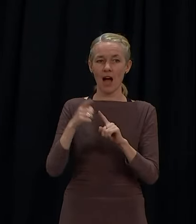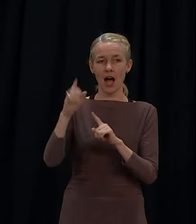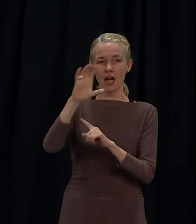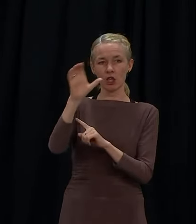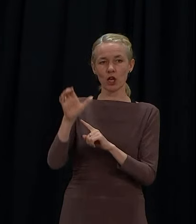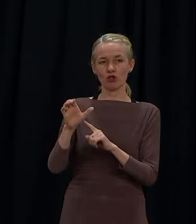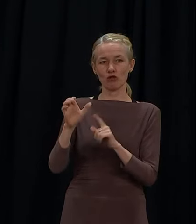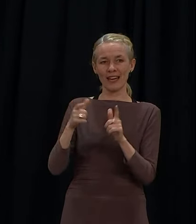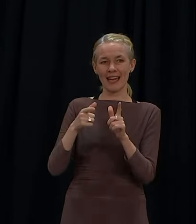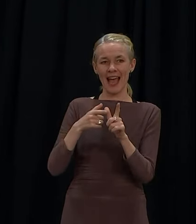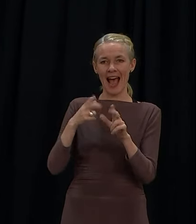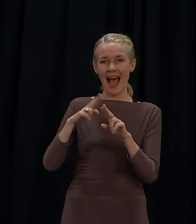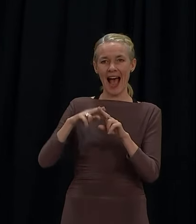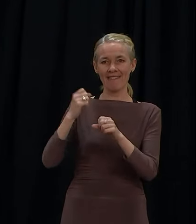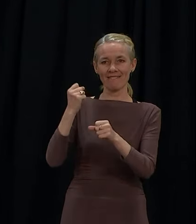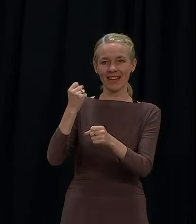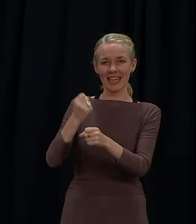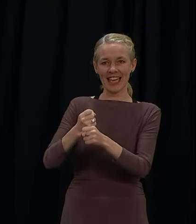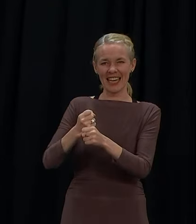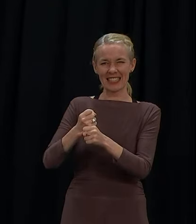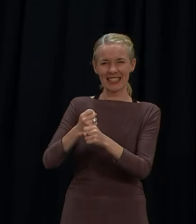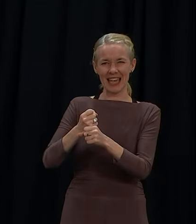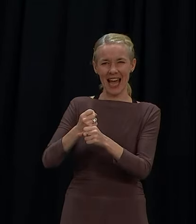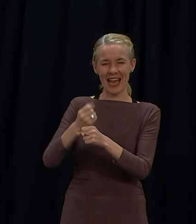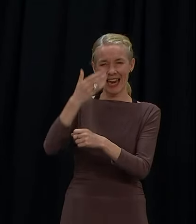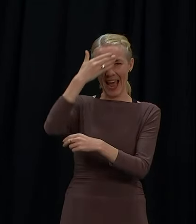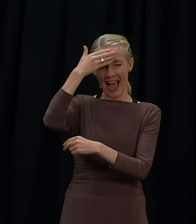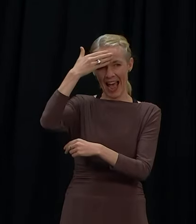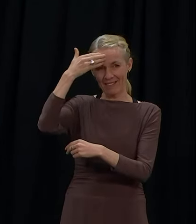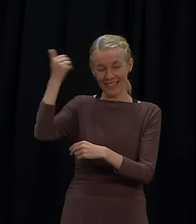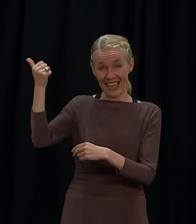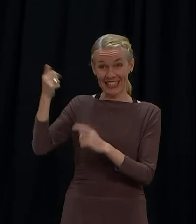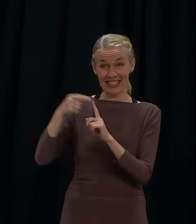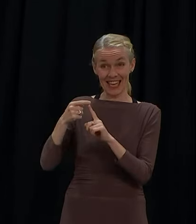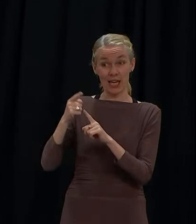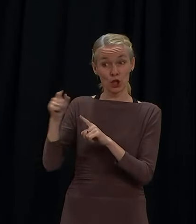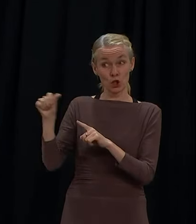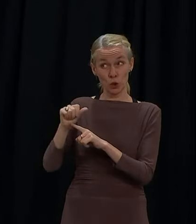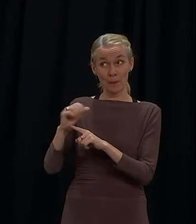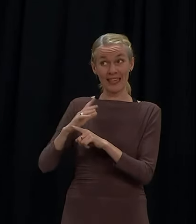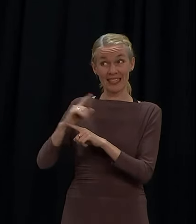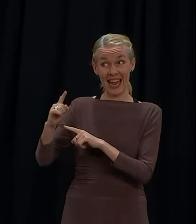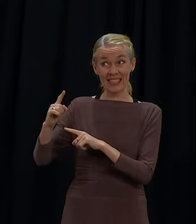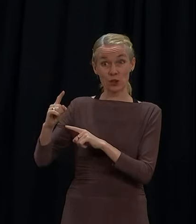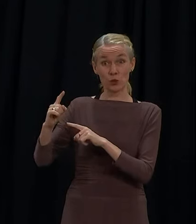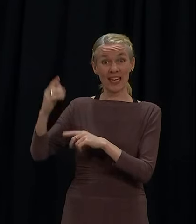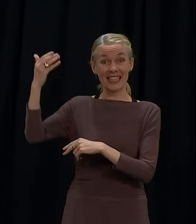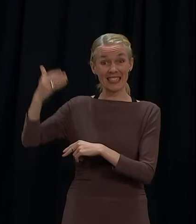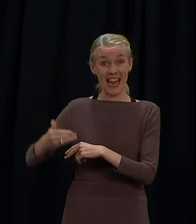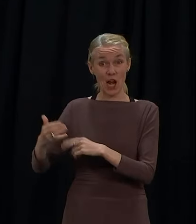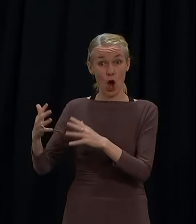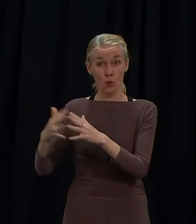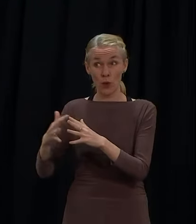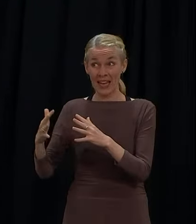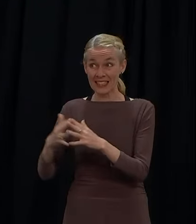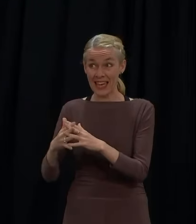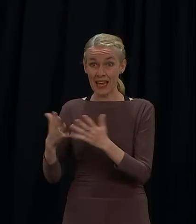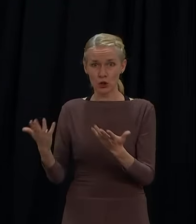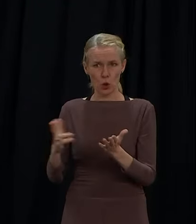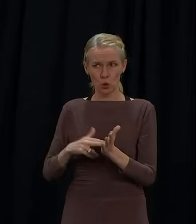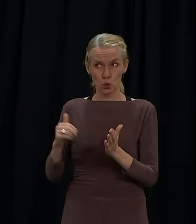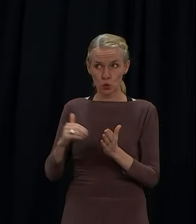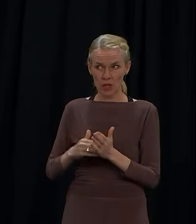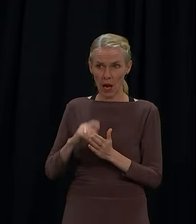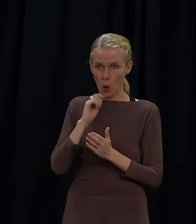it won't extend that deadline for allowing people out. When will New Zealand troops? So we haven't given specific details, as you can imagine, for safety and